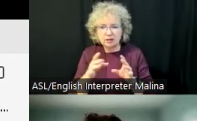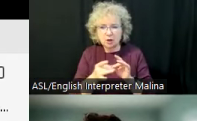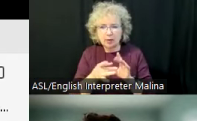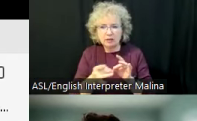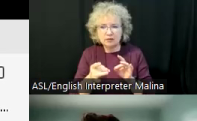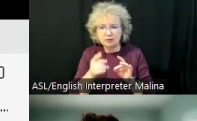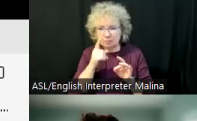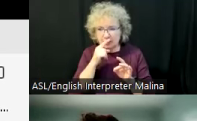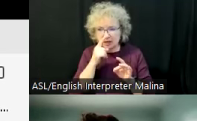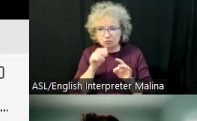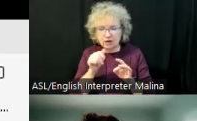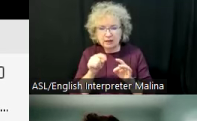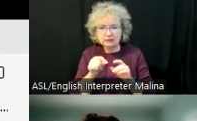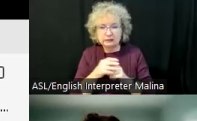us.